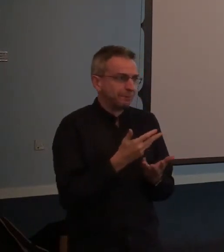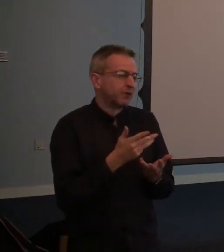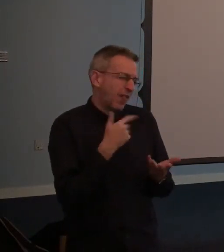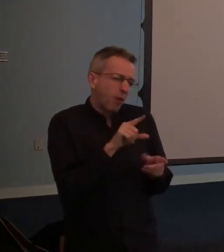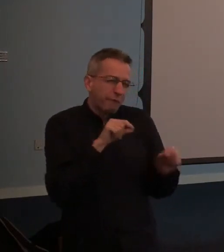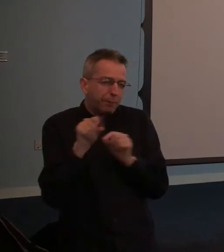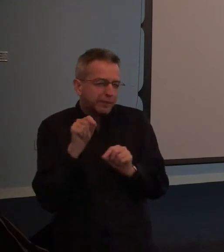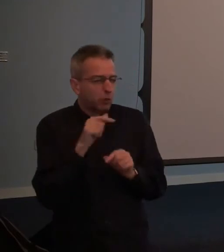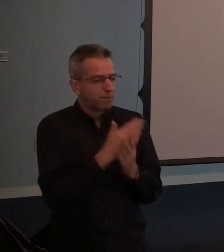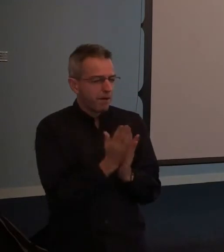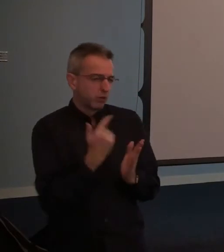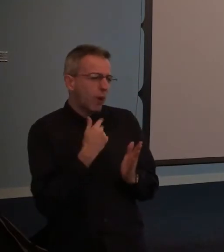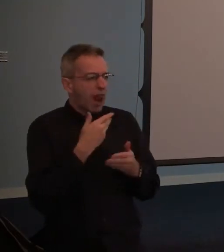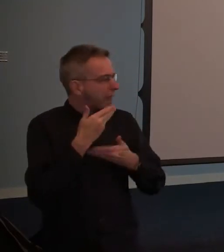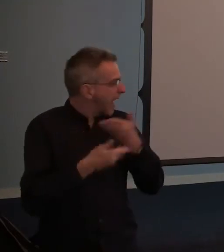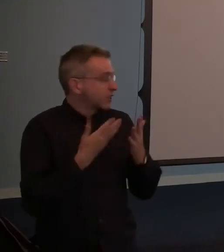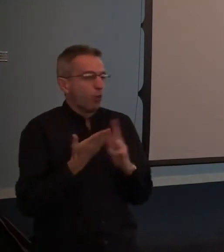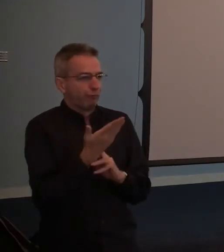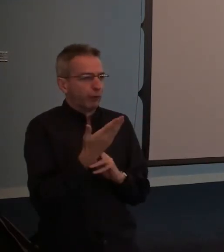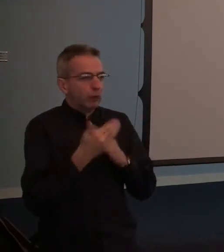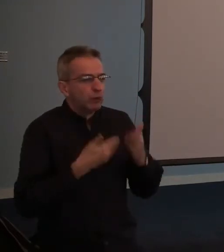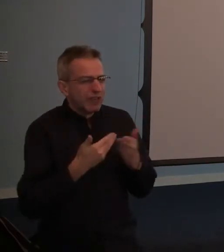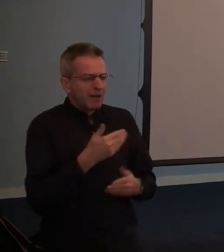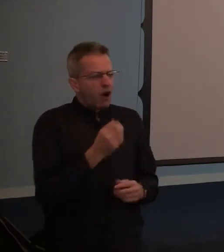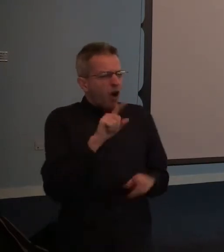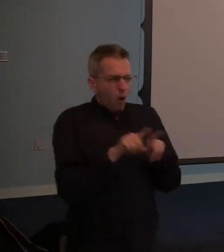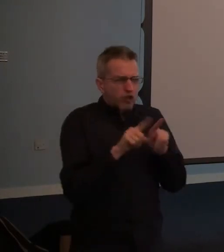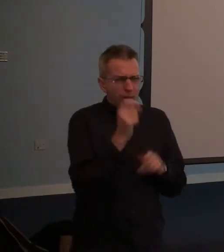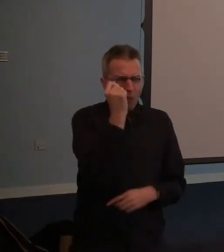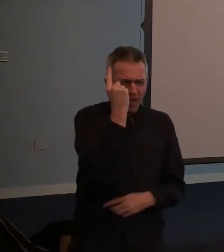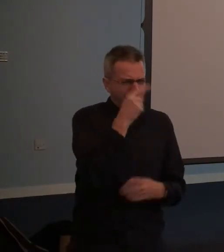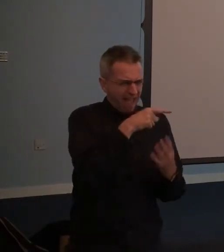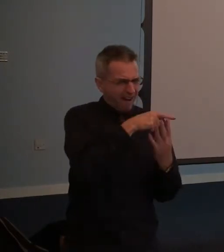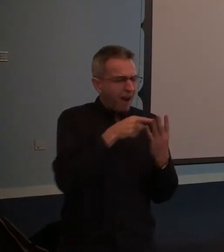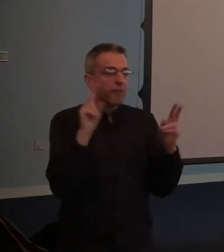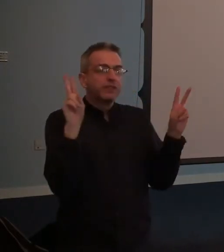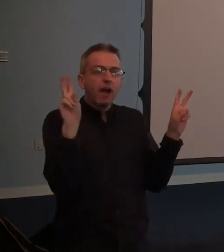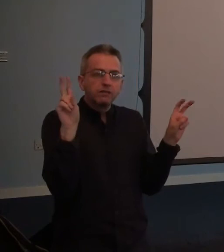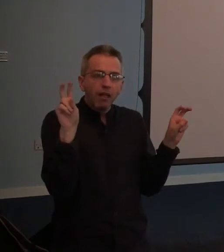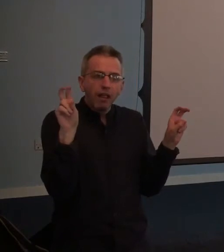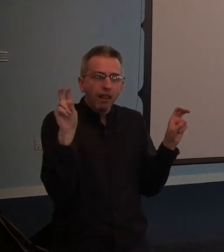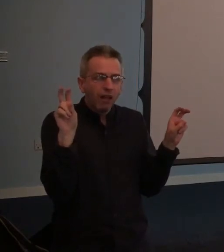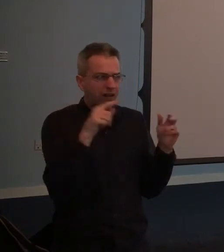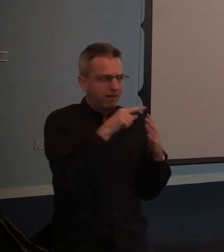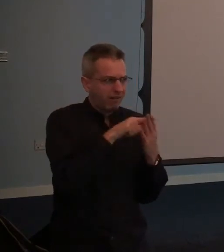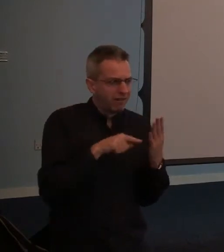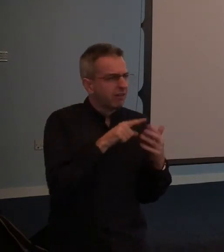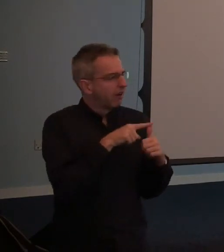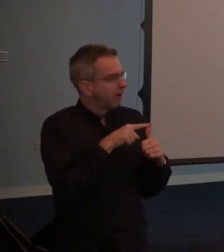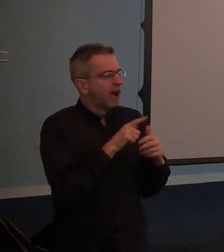And I hope that it will generate a bit of discussion. So I tried to pick the points that would stimulate that. And also, I'm aware as